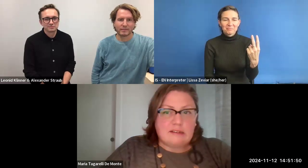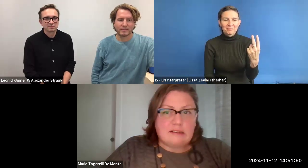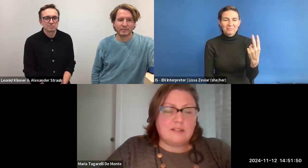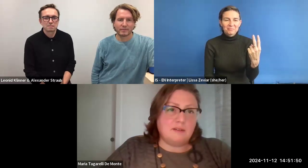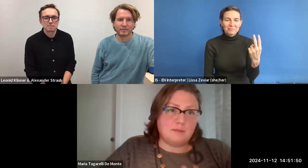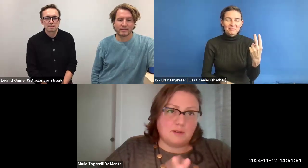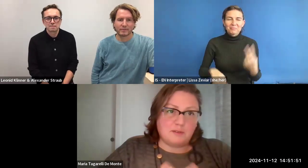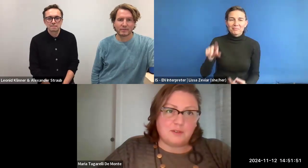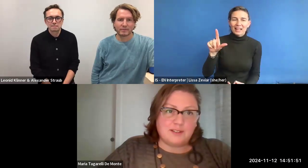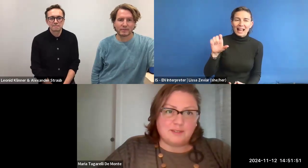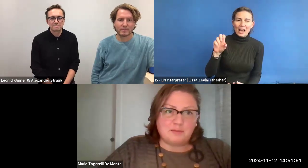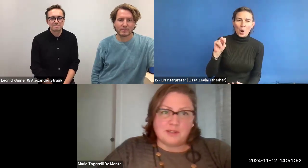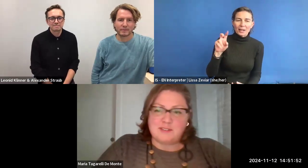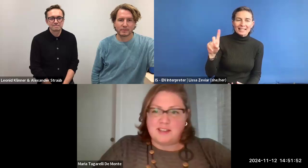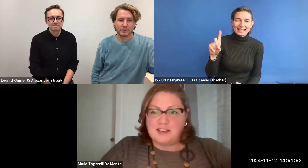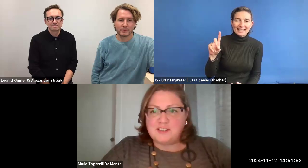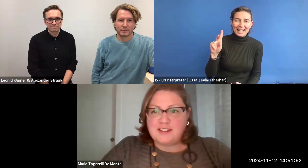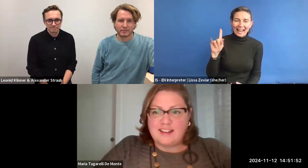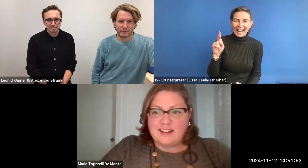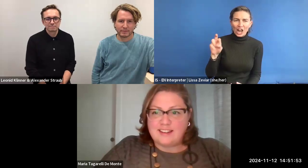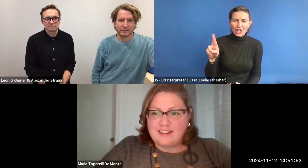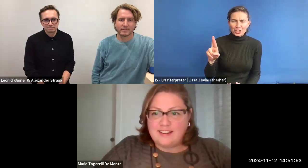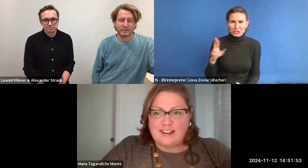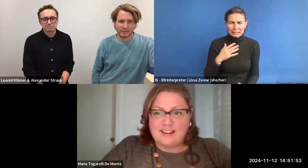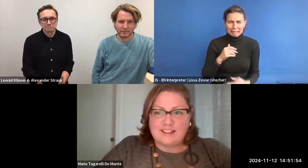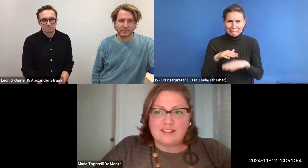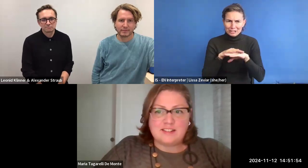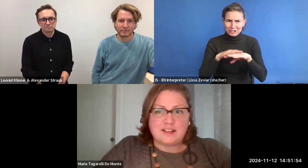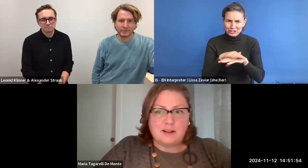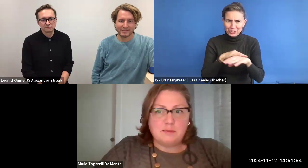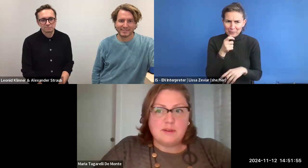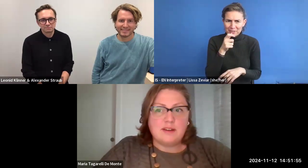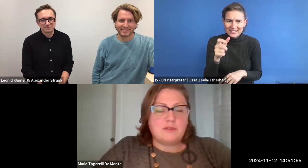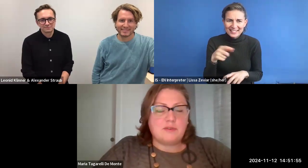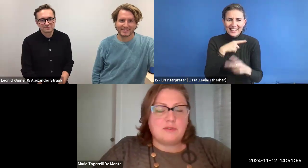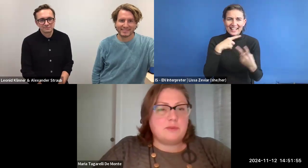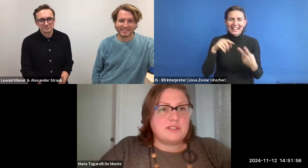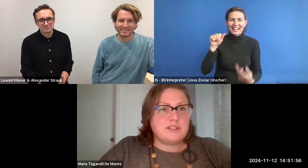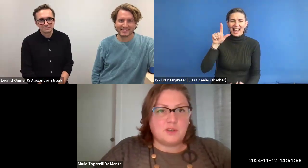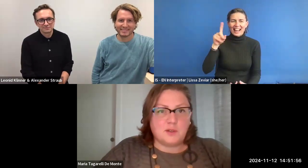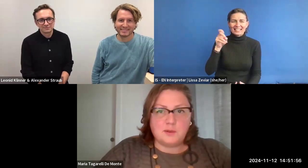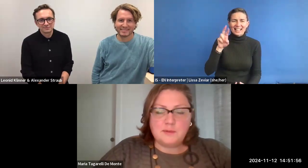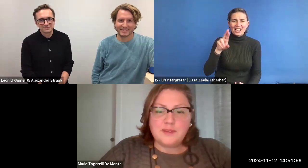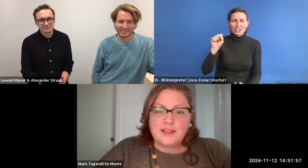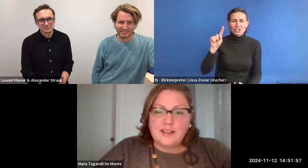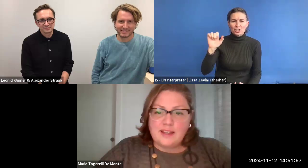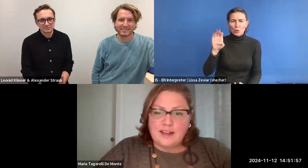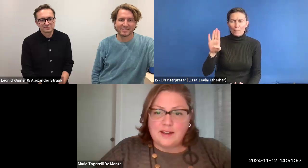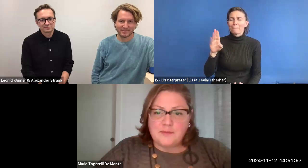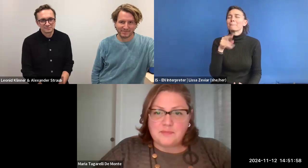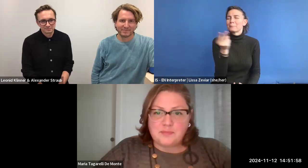Leonid Kleiner, I'm sorry for the pronunciation, and Alexander Straub from the University of